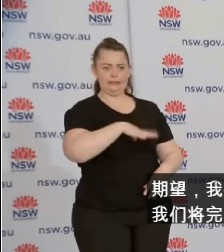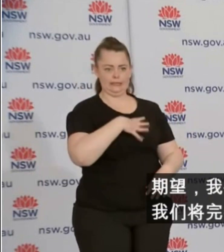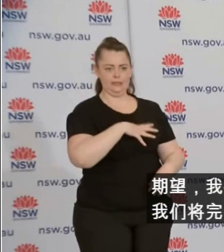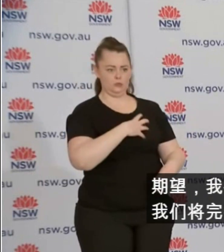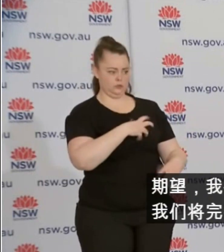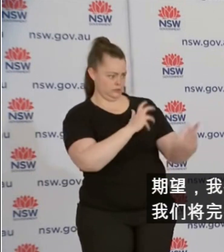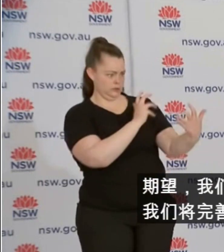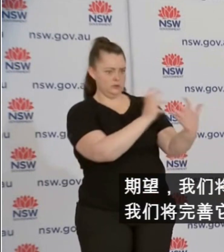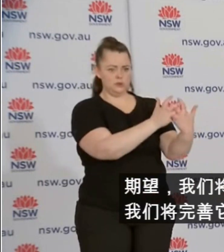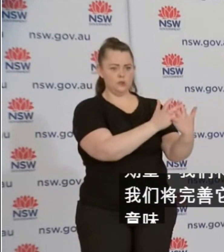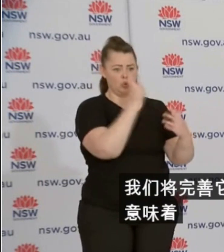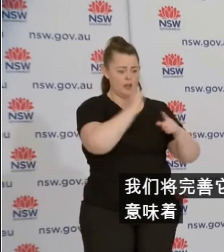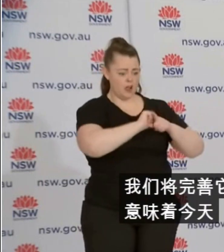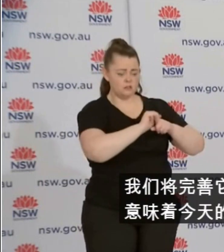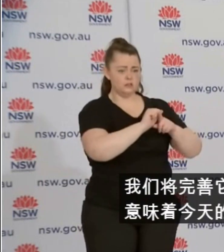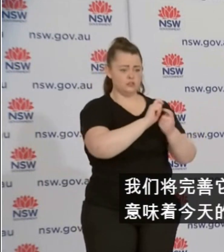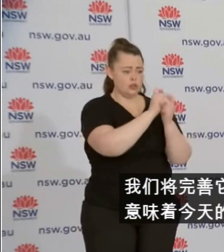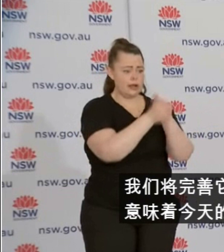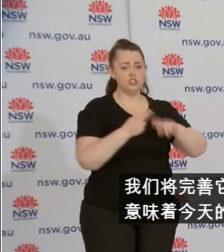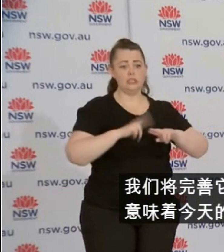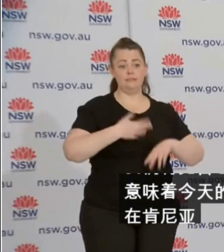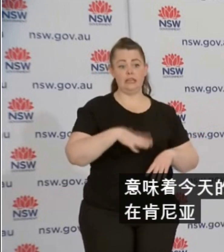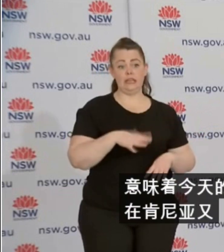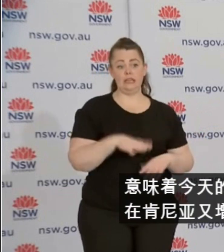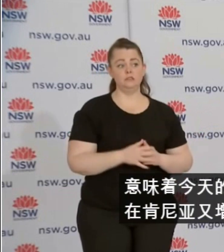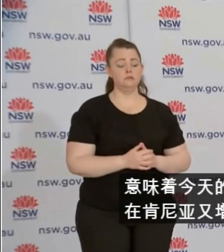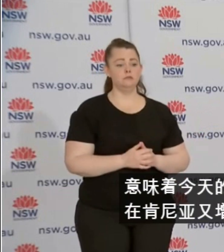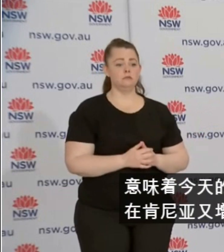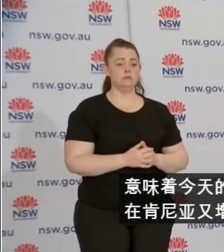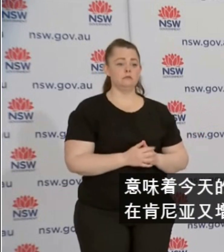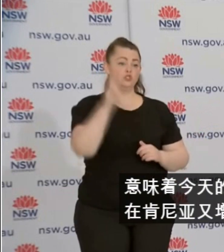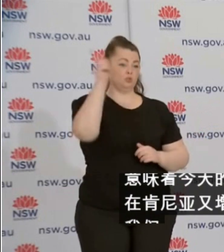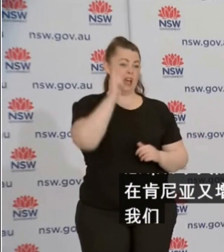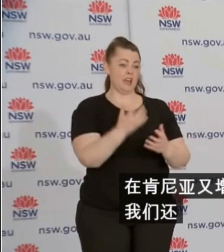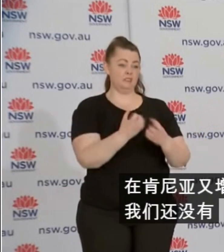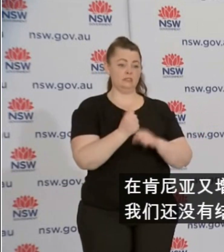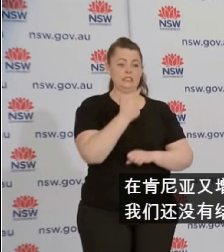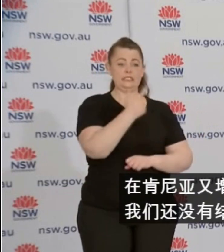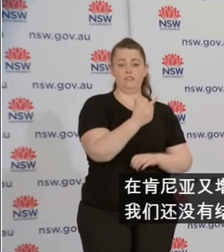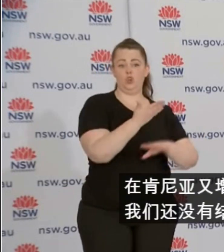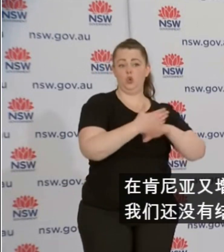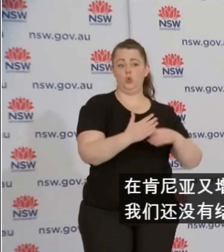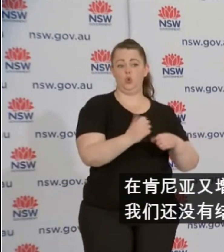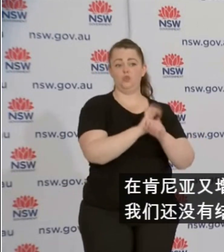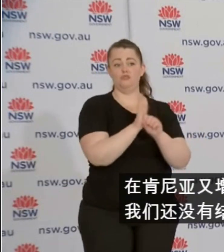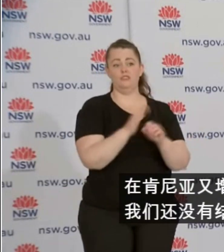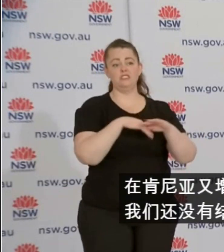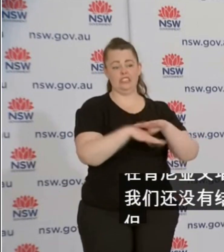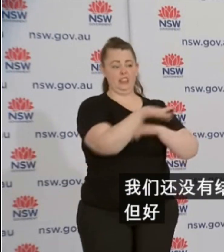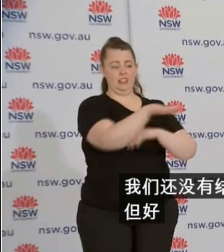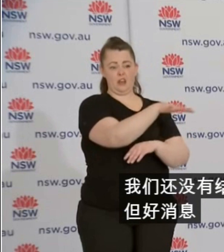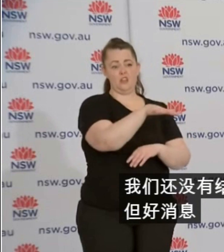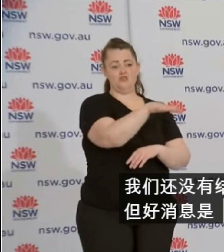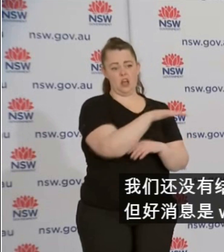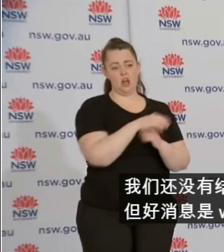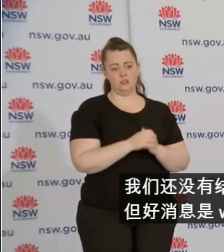at it. We'll refine it, we'll scale it up if we need to. I mean, today's case numbers, another 7 cases in Wilcannia, so we're not over the hill there yet, but the